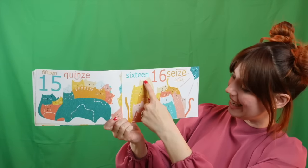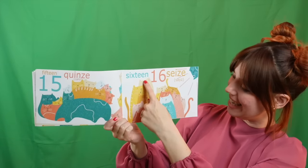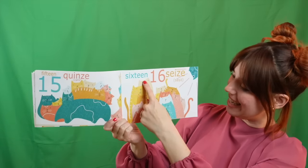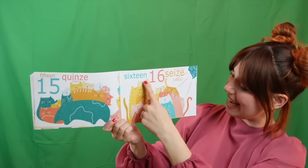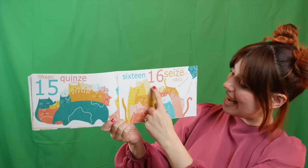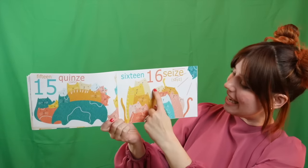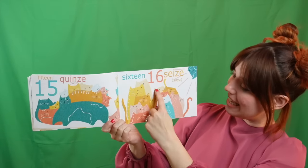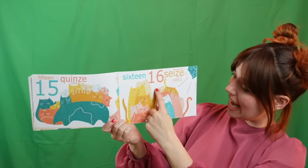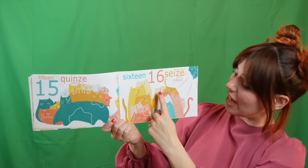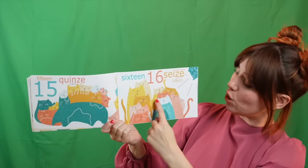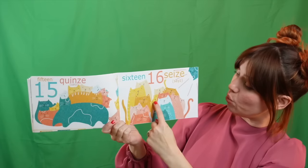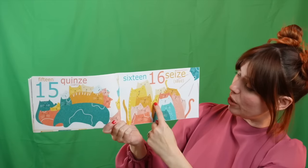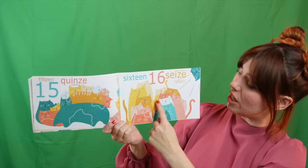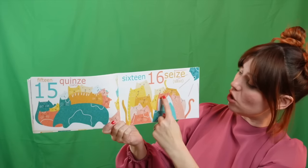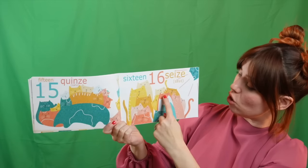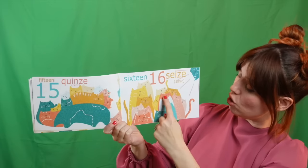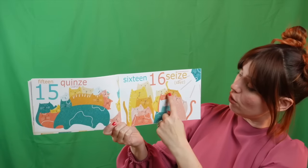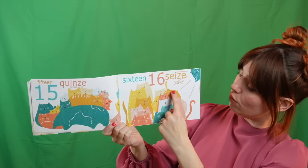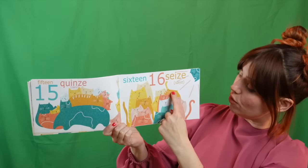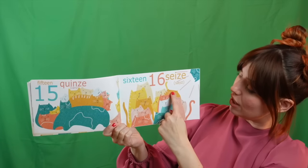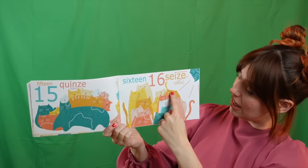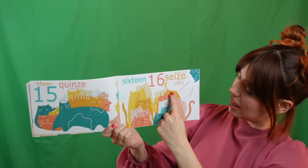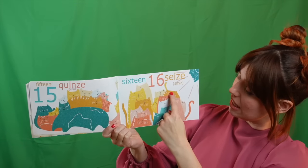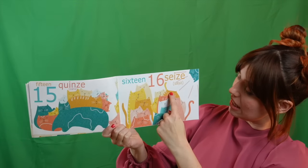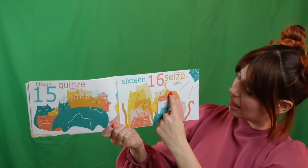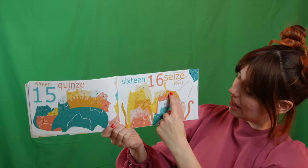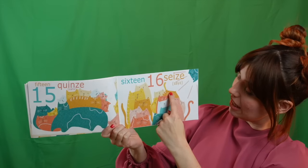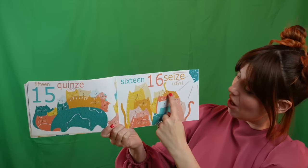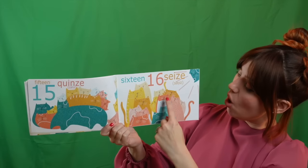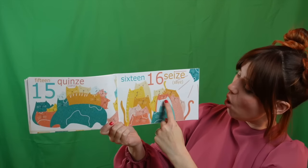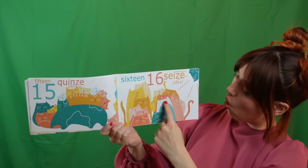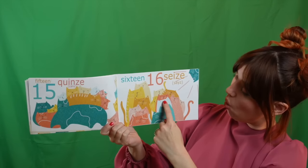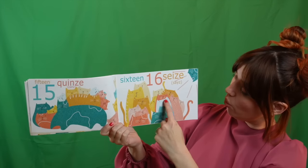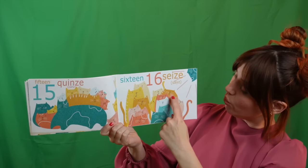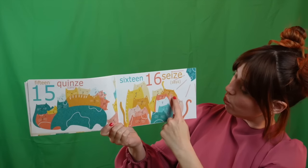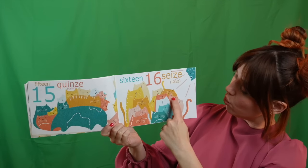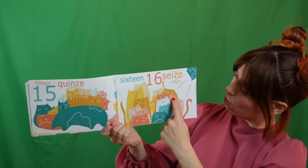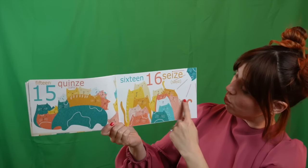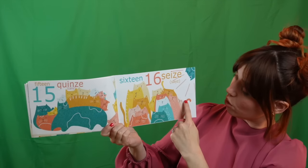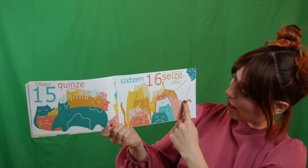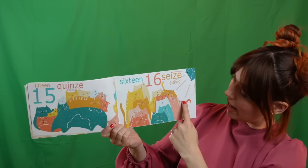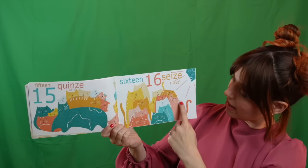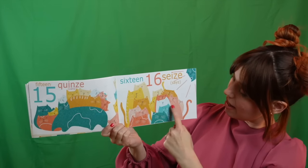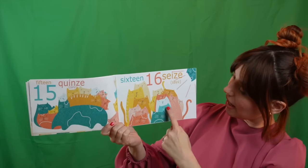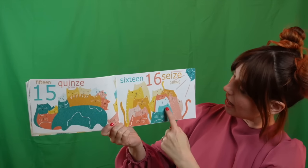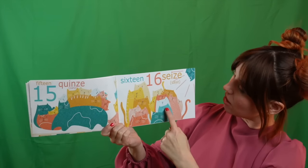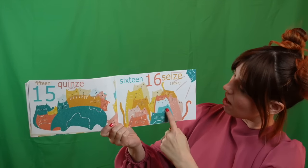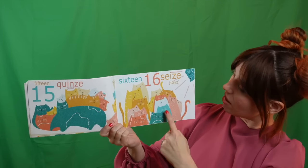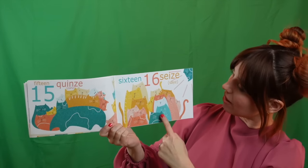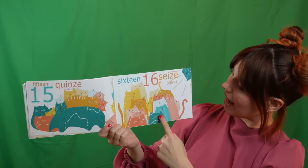six, sept, huit, neuf, dix, onze, douze, treize, quatorze,